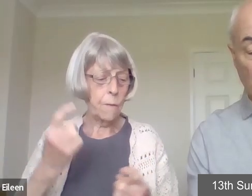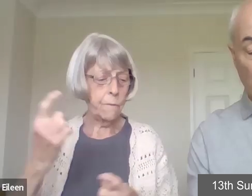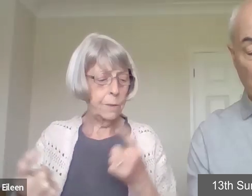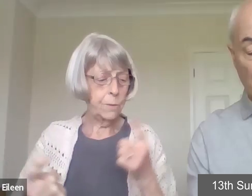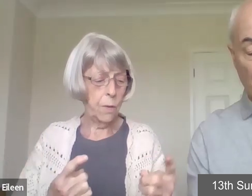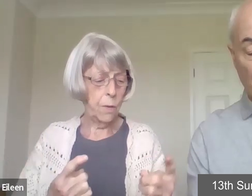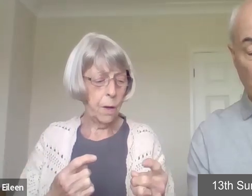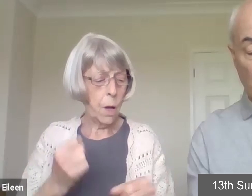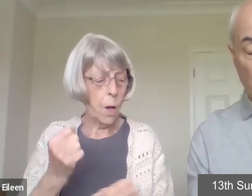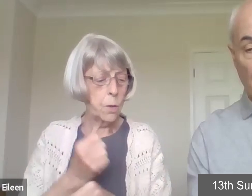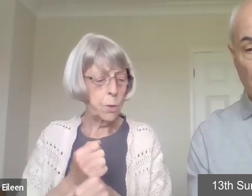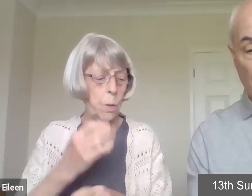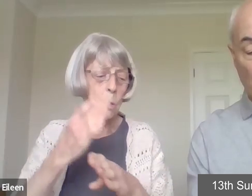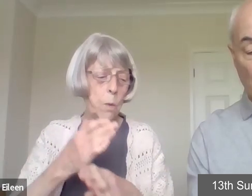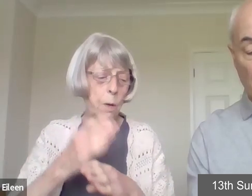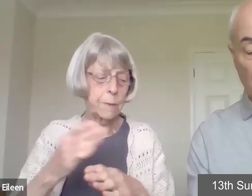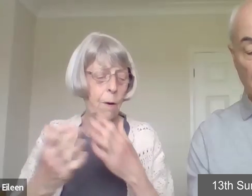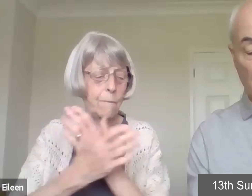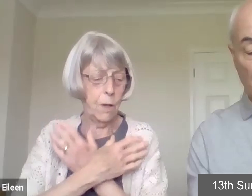Serve each other, doing works of love.